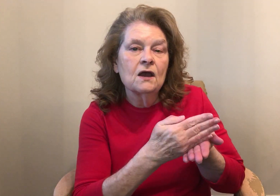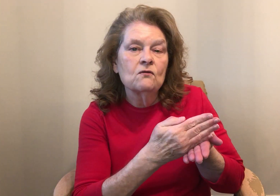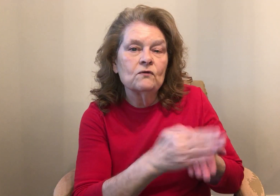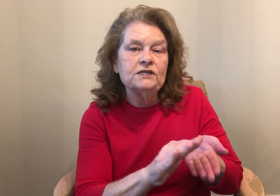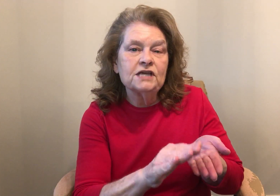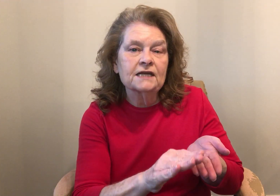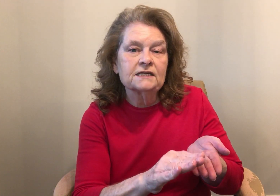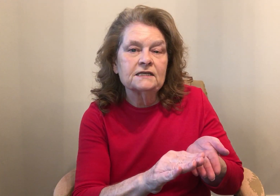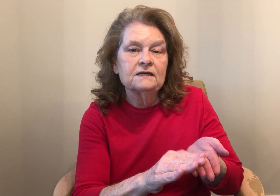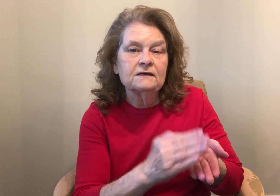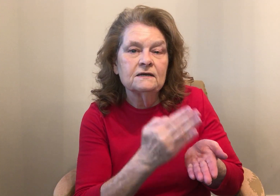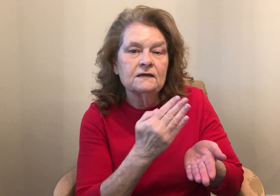rejected.